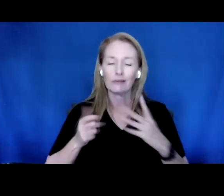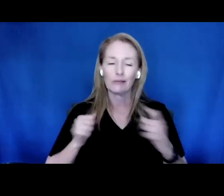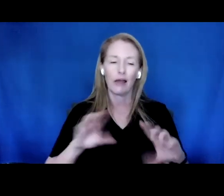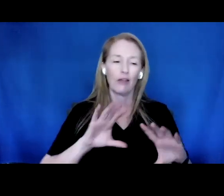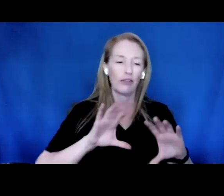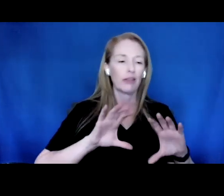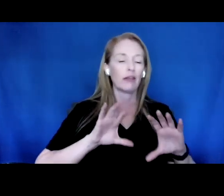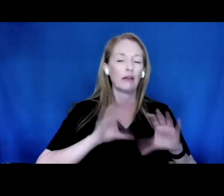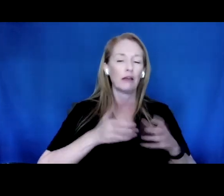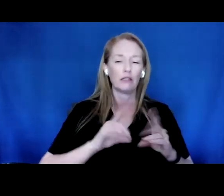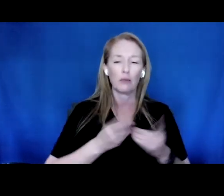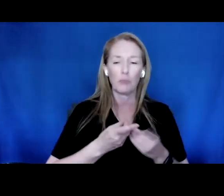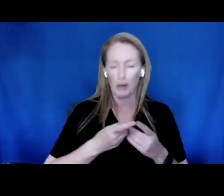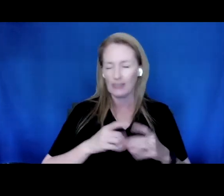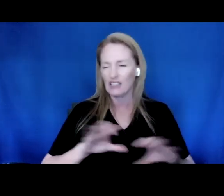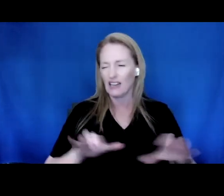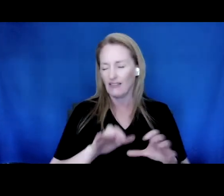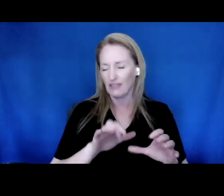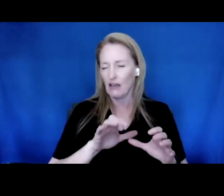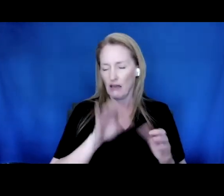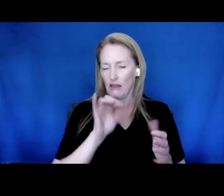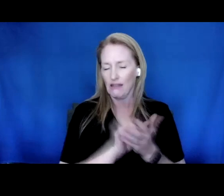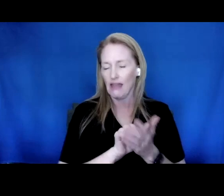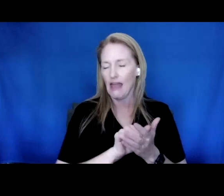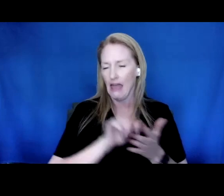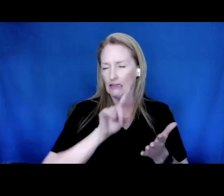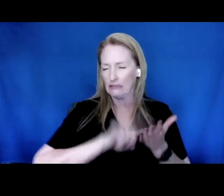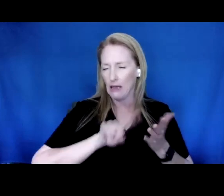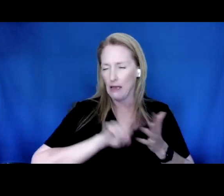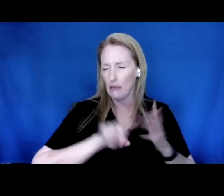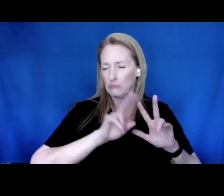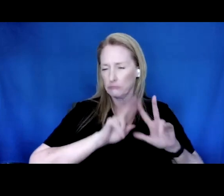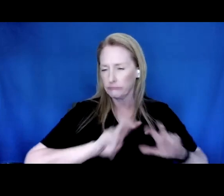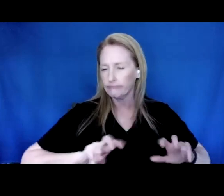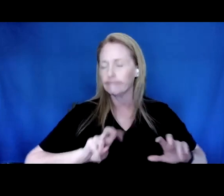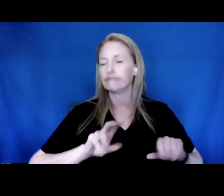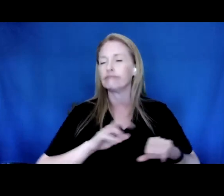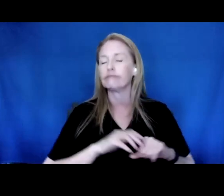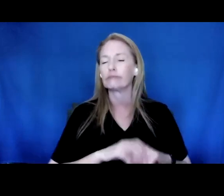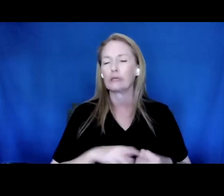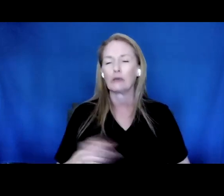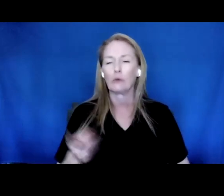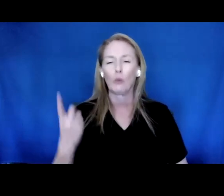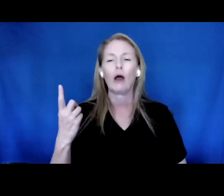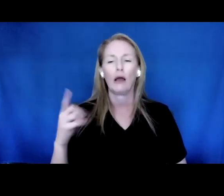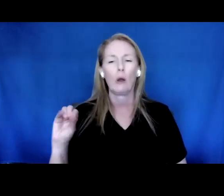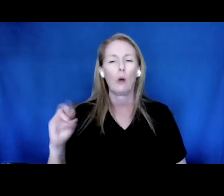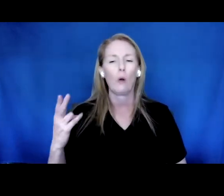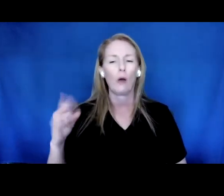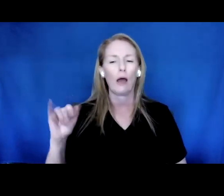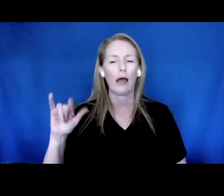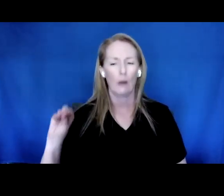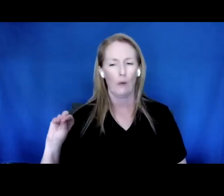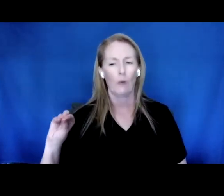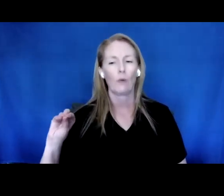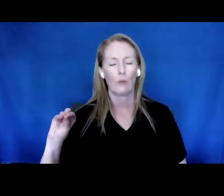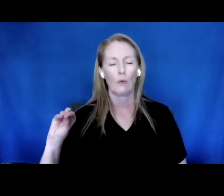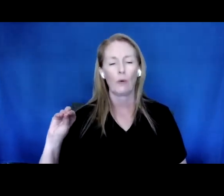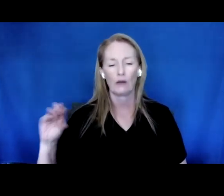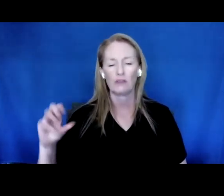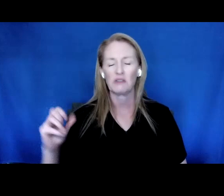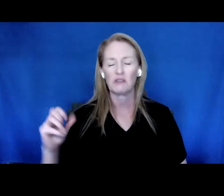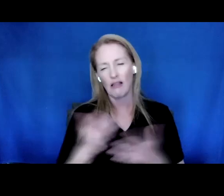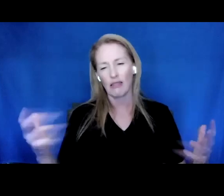know Ohio is one of them. So the literature is out there. A lot of it tends to get published in the Maternal Child